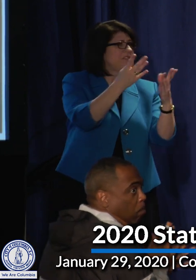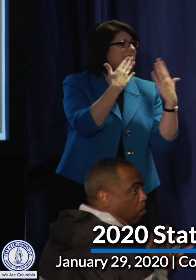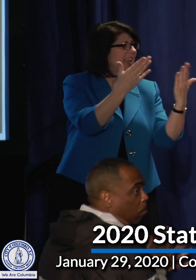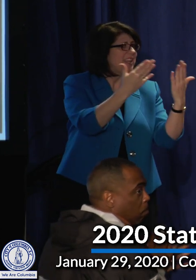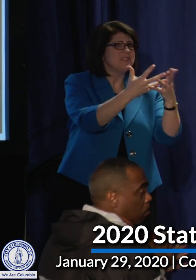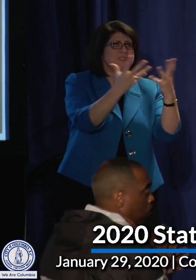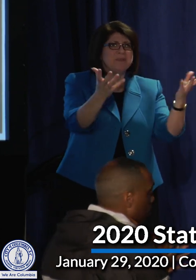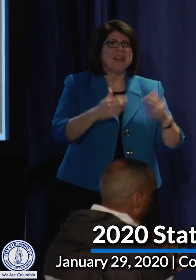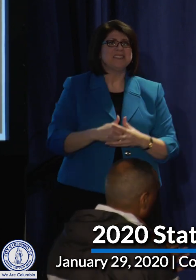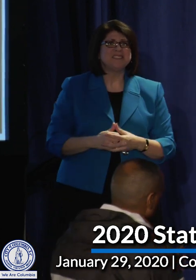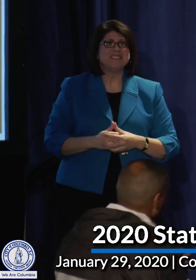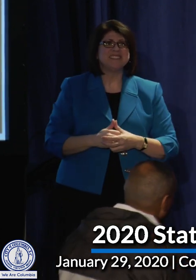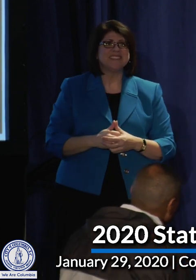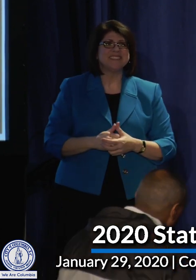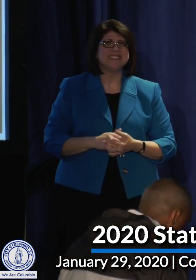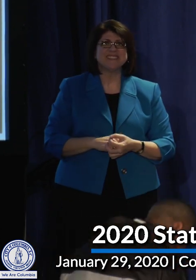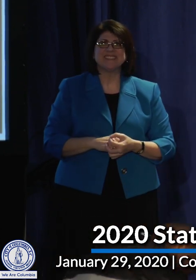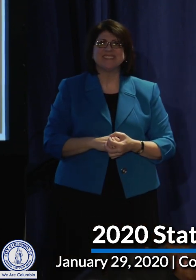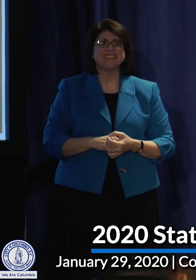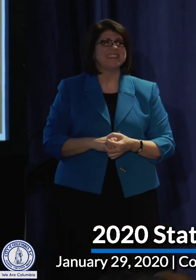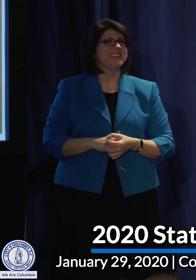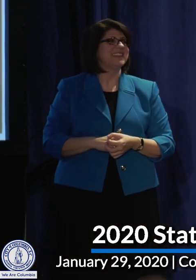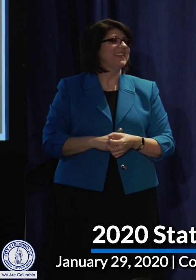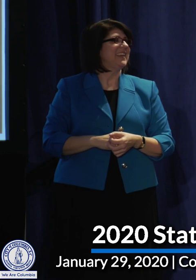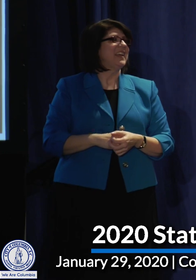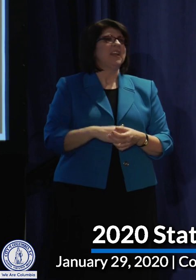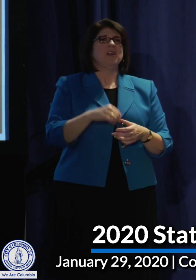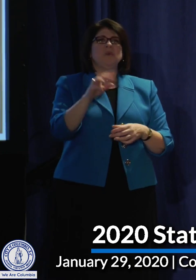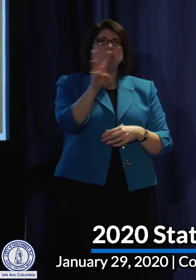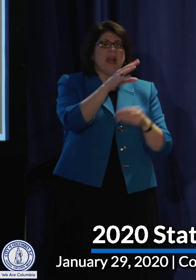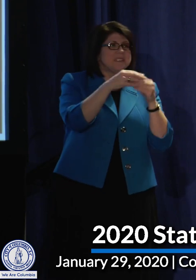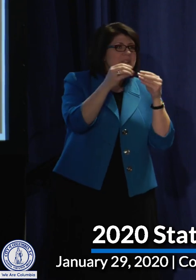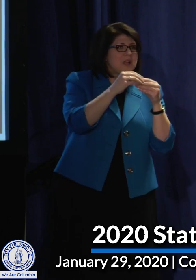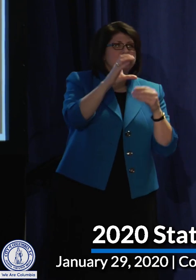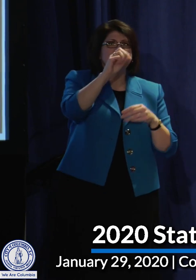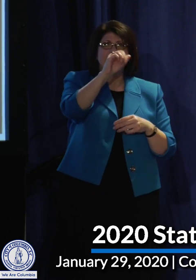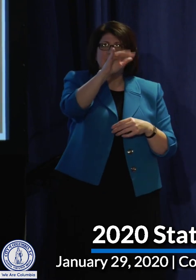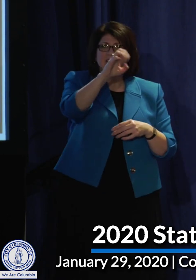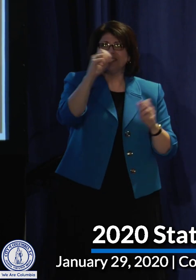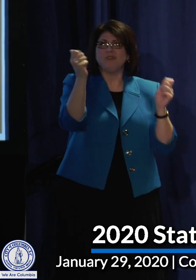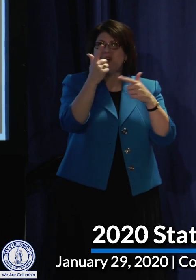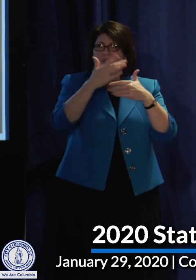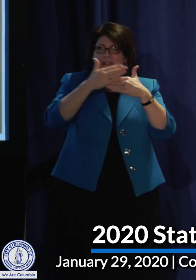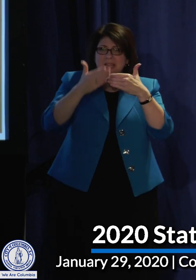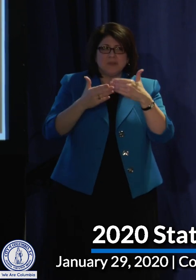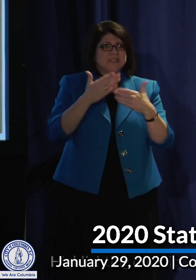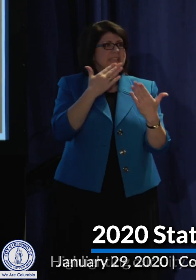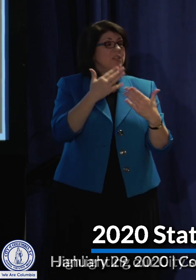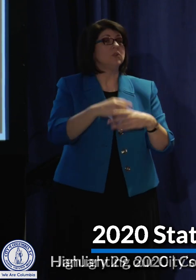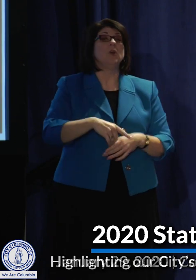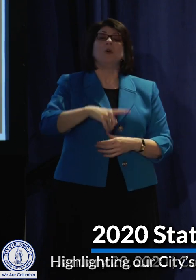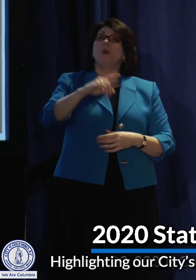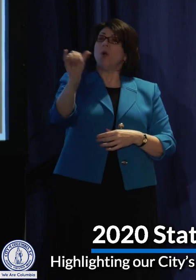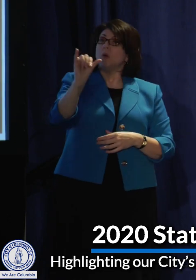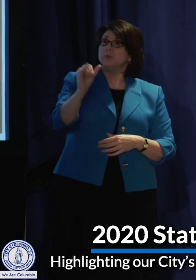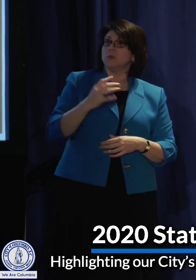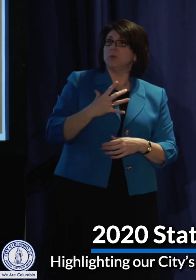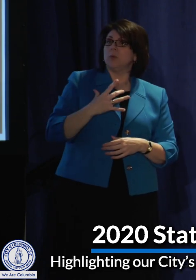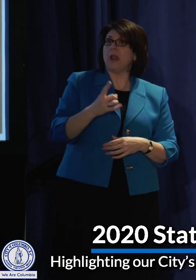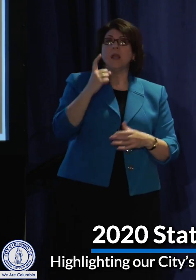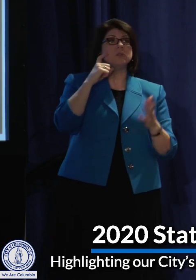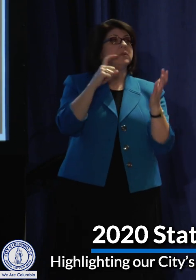you so much. West Columbia, Casey, all our neighbors, thank you. We also would like